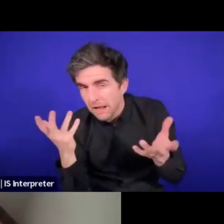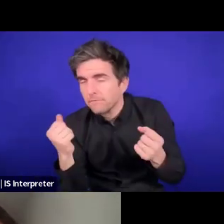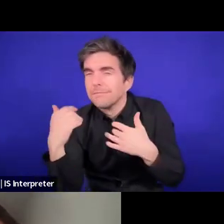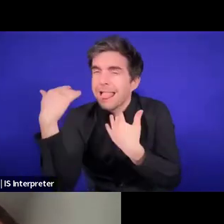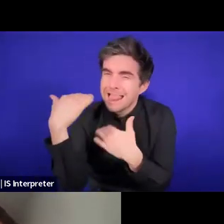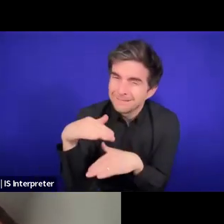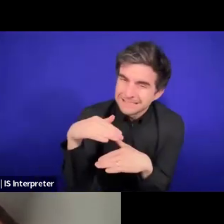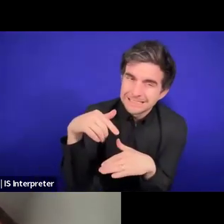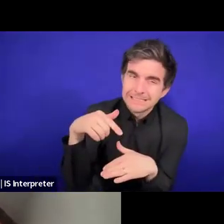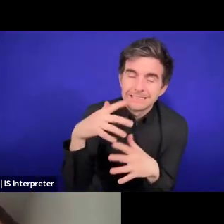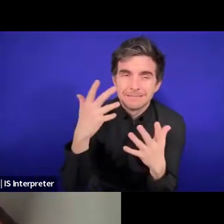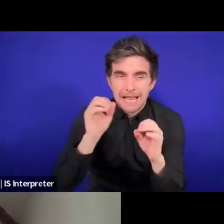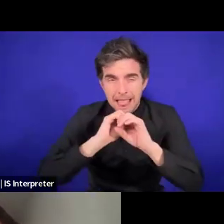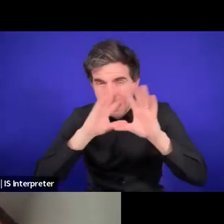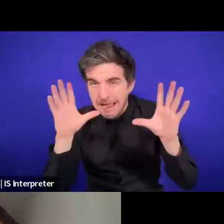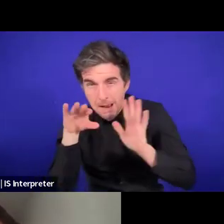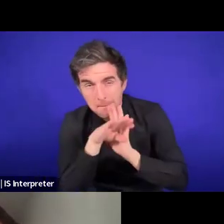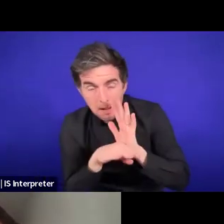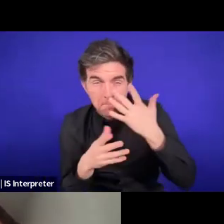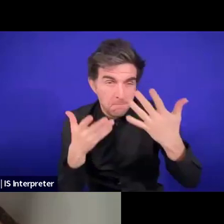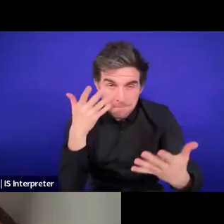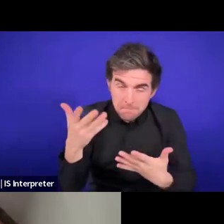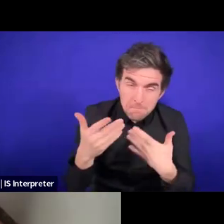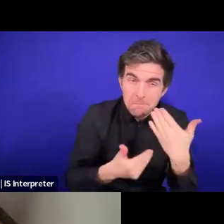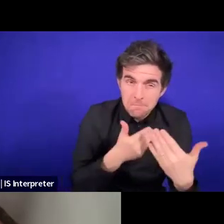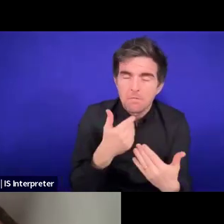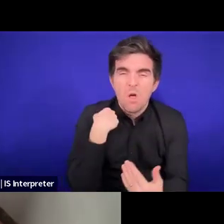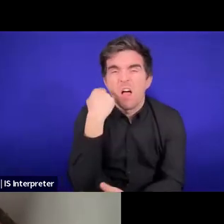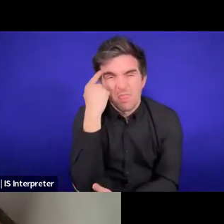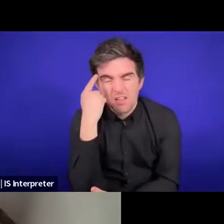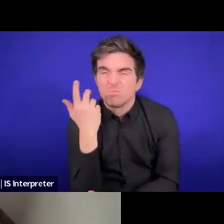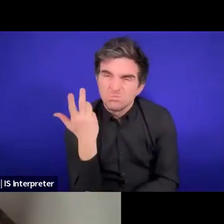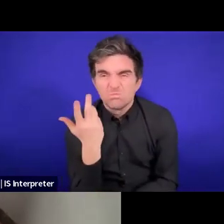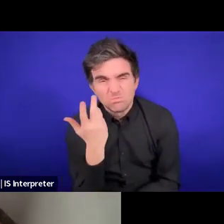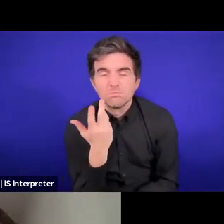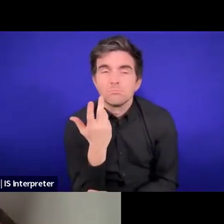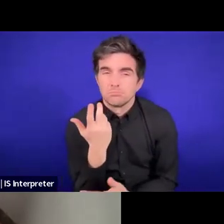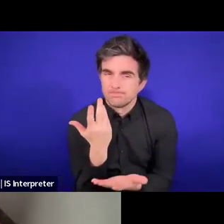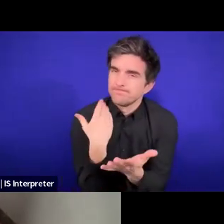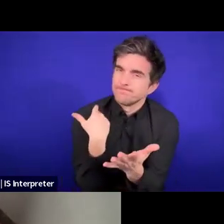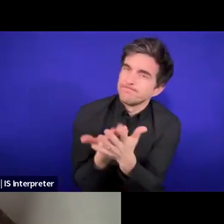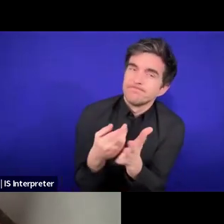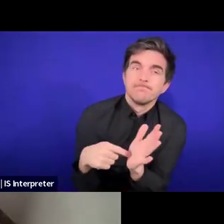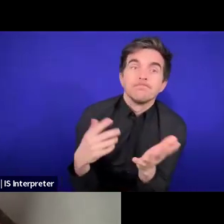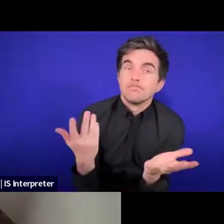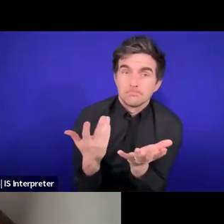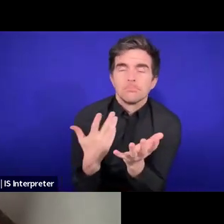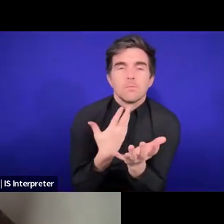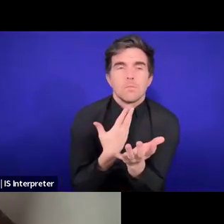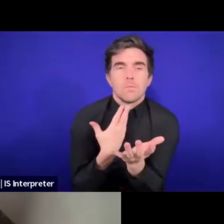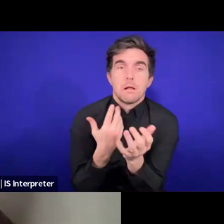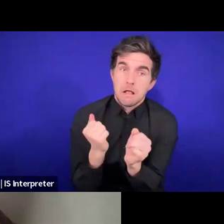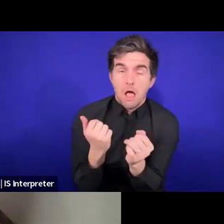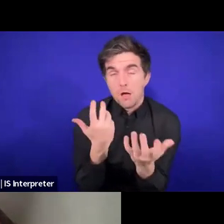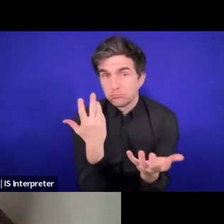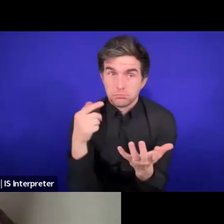say about this kind of digitalization that we recommended. Thank you. Thanks very much,